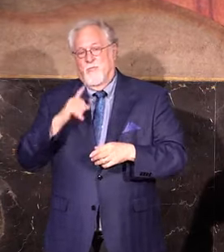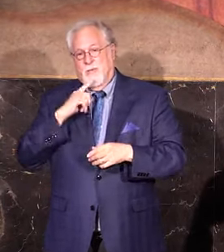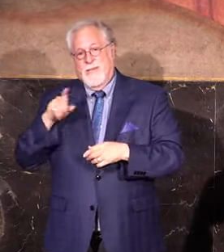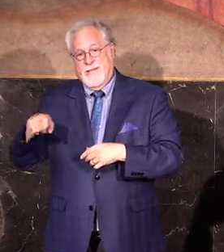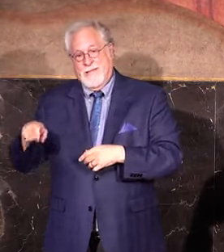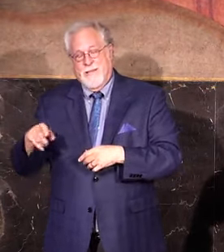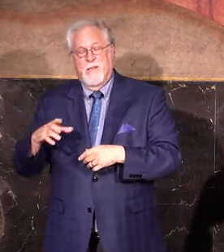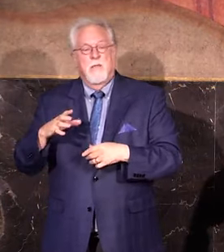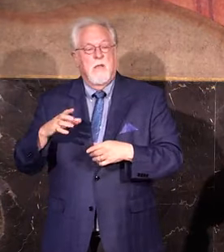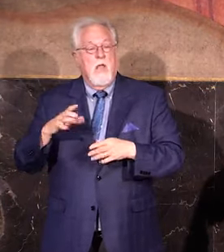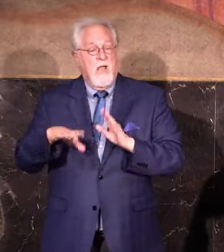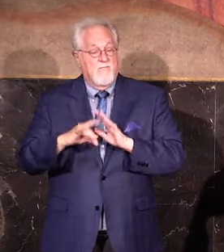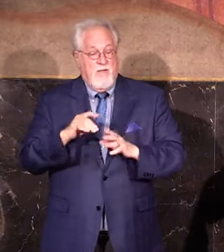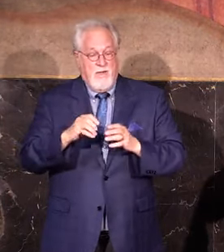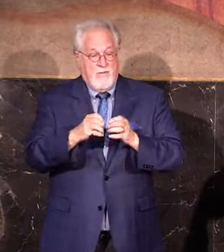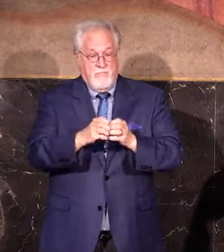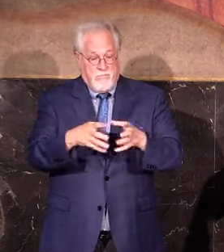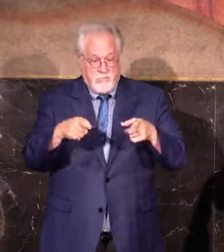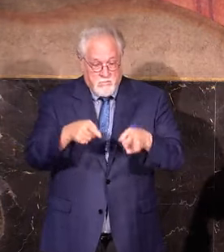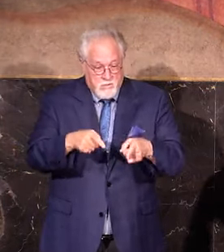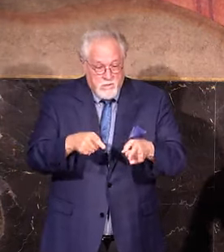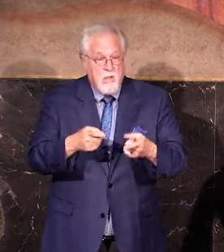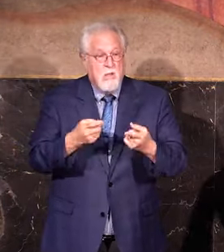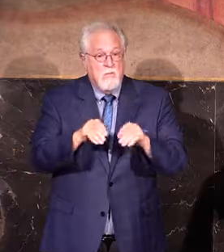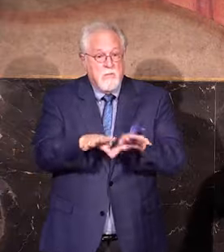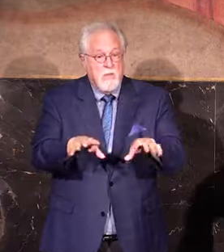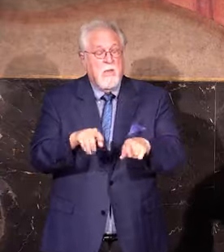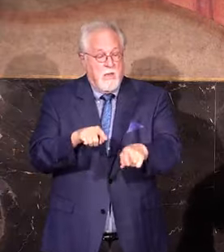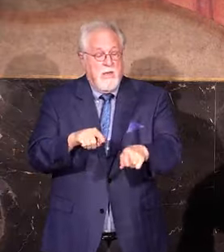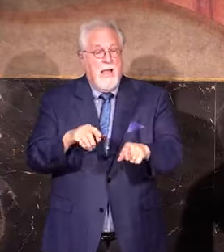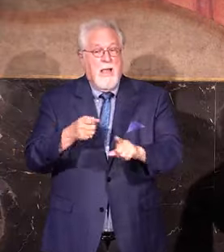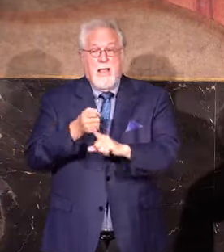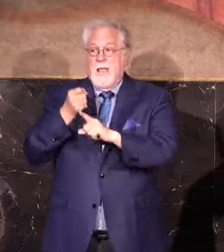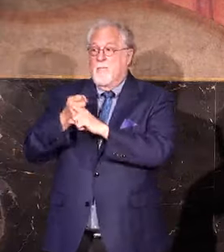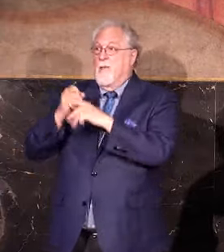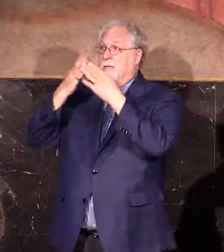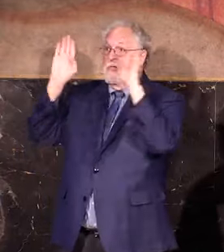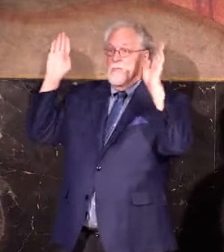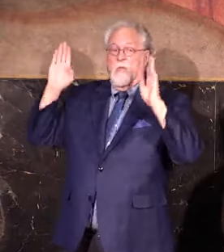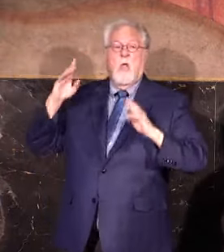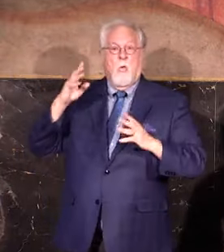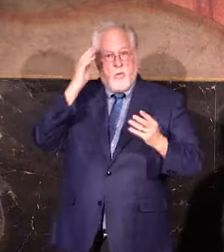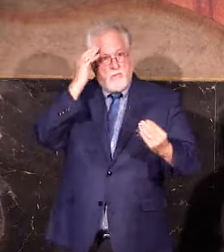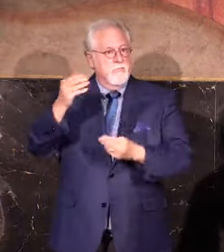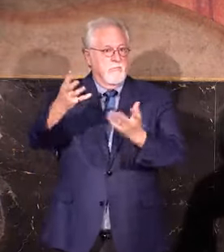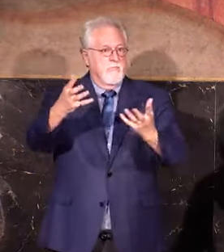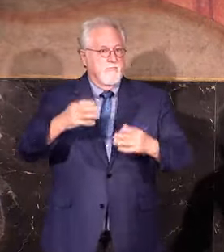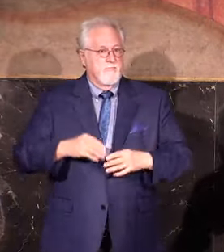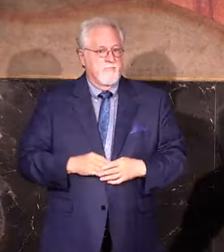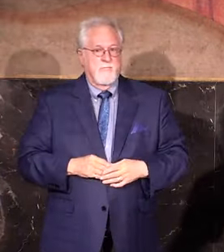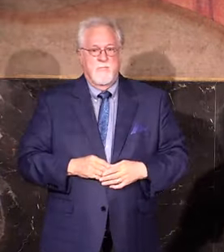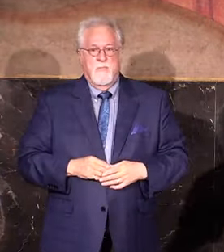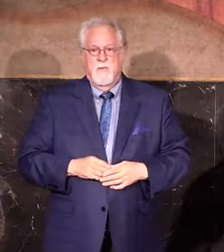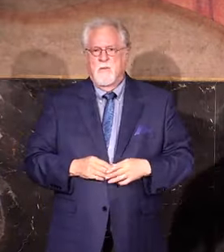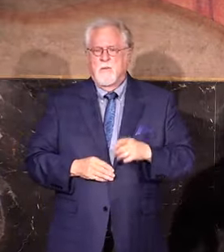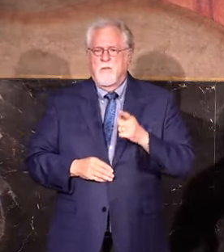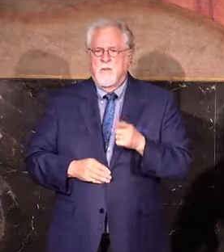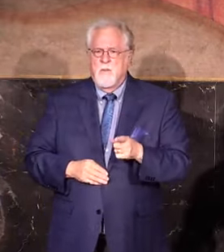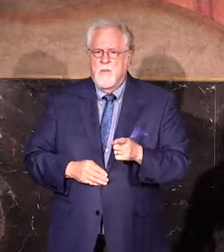Certainly where we find outbreaks that are of impact to the public, we are sharing that information and will continue to do so. To that same